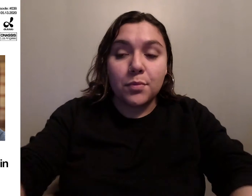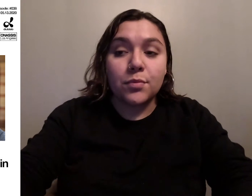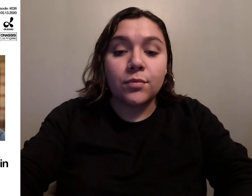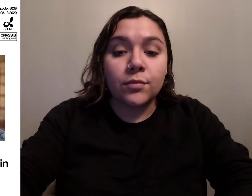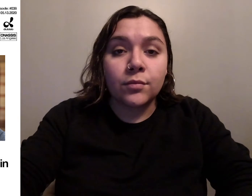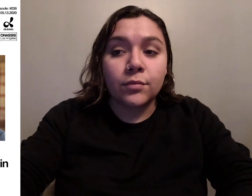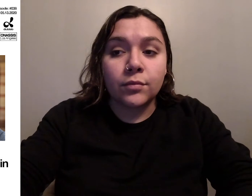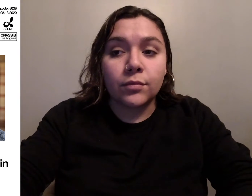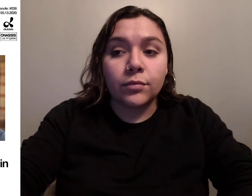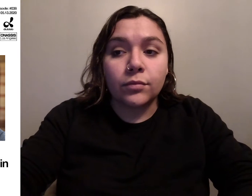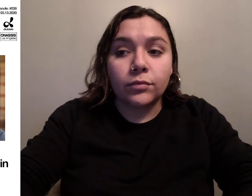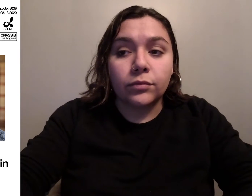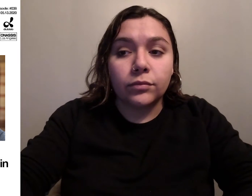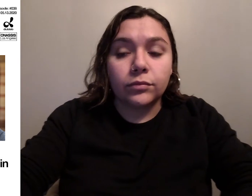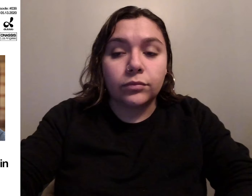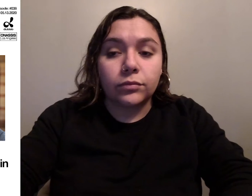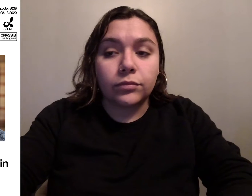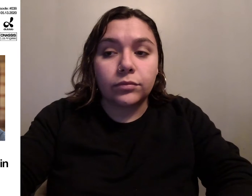Dublab.